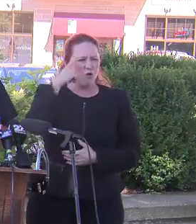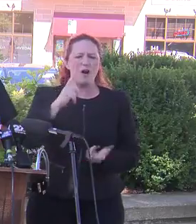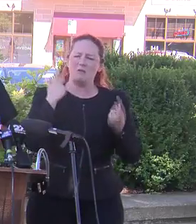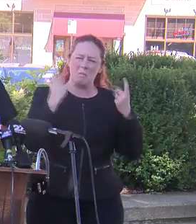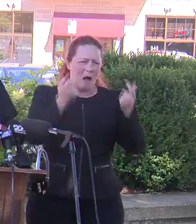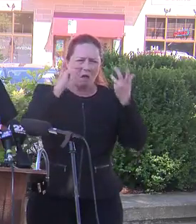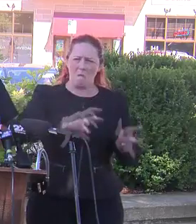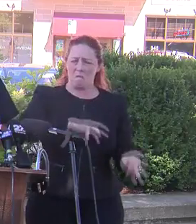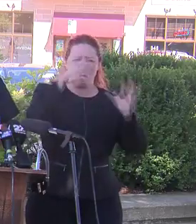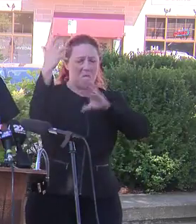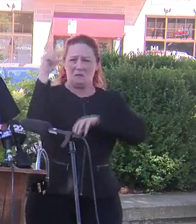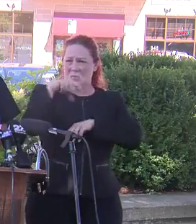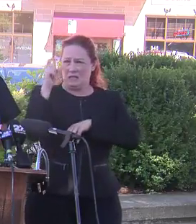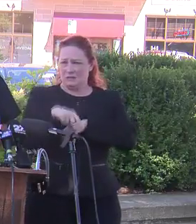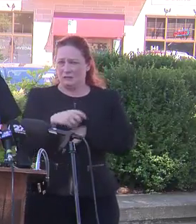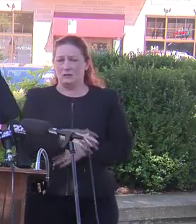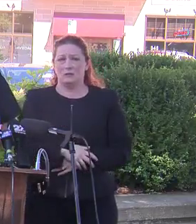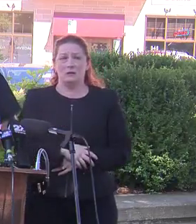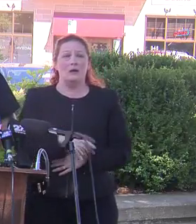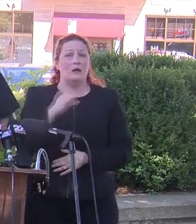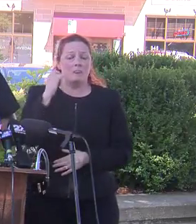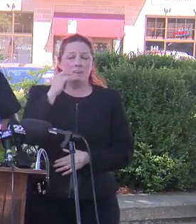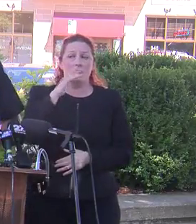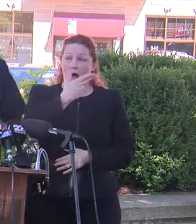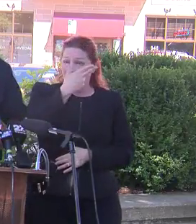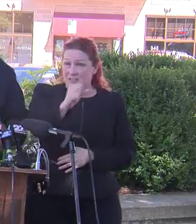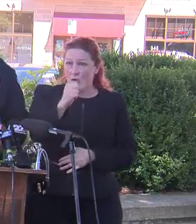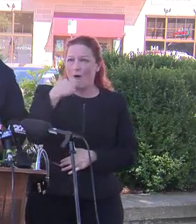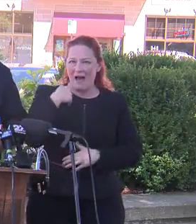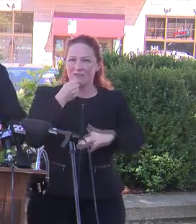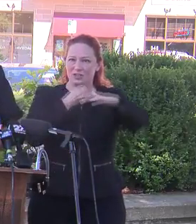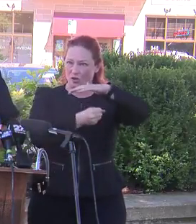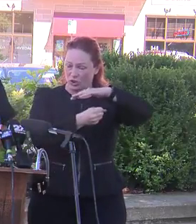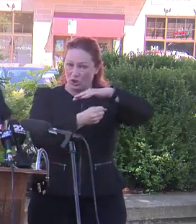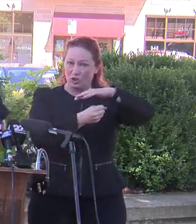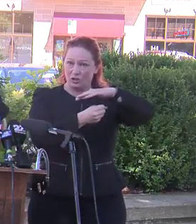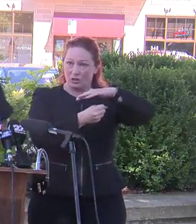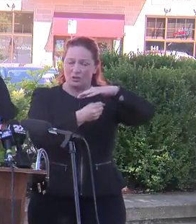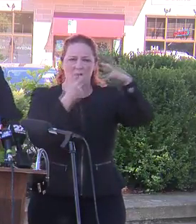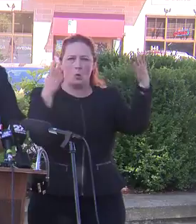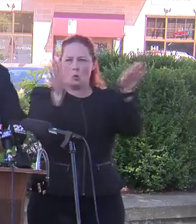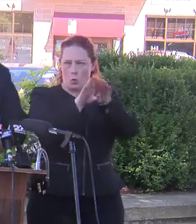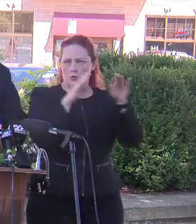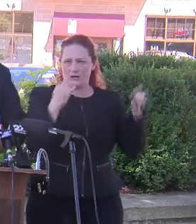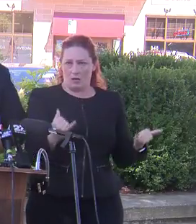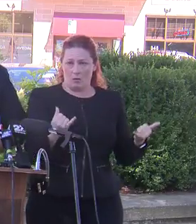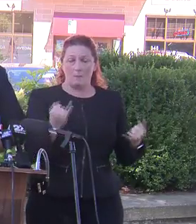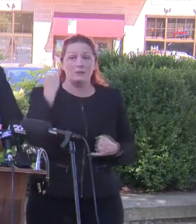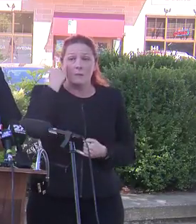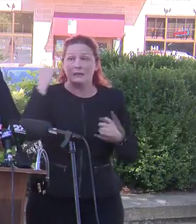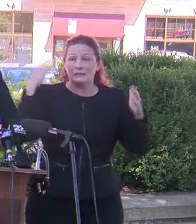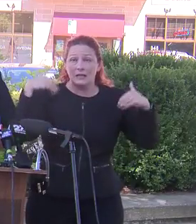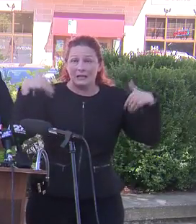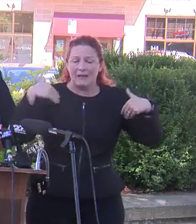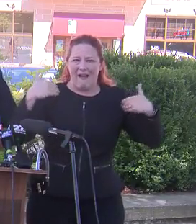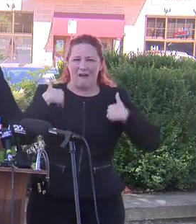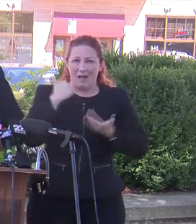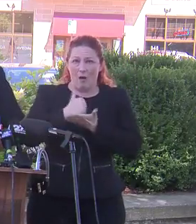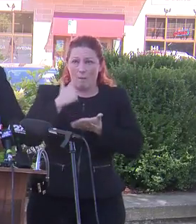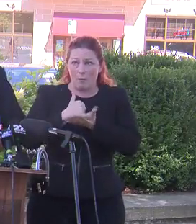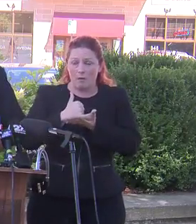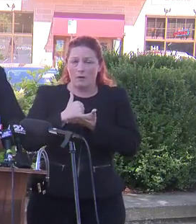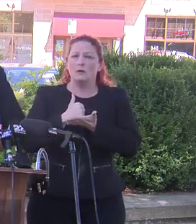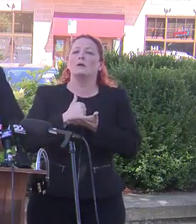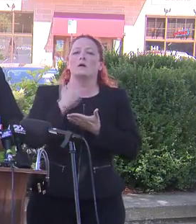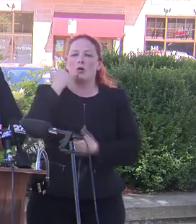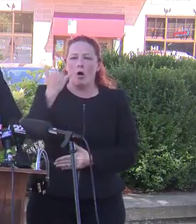school, but they had asked that if there's someone who hasn't received assistance, that they call 1-800-RED-CROSS. Now,